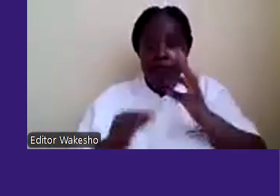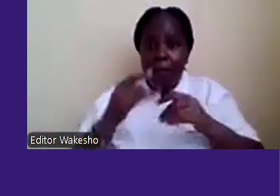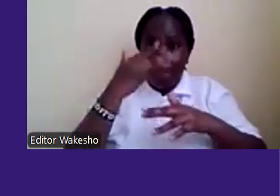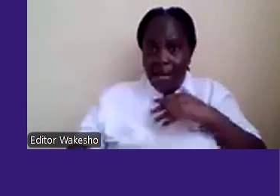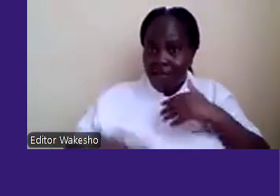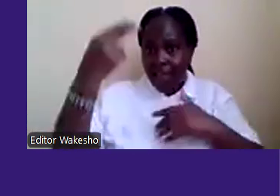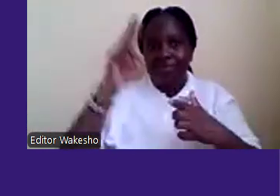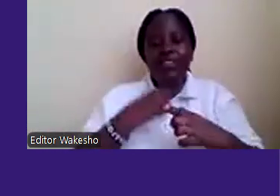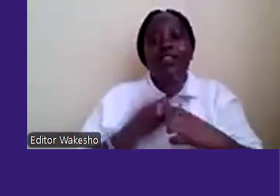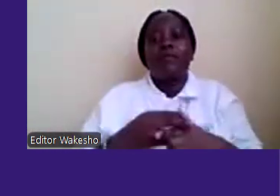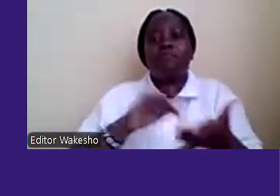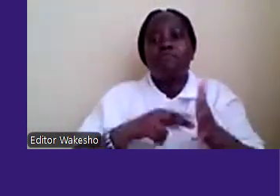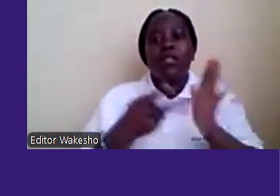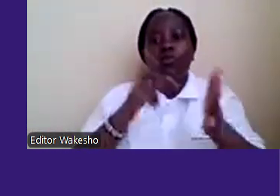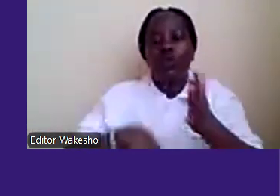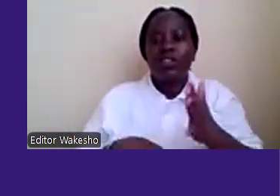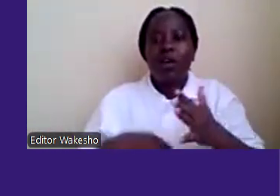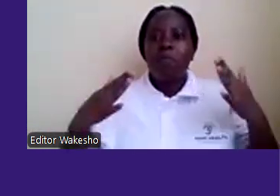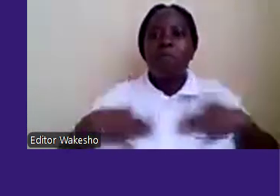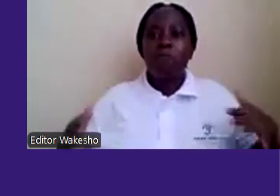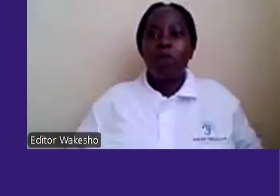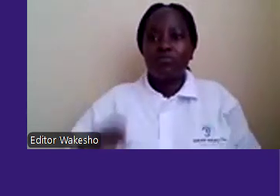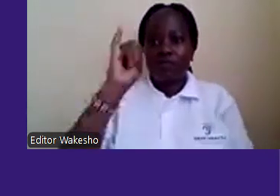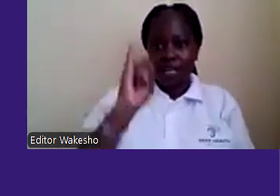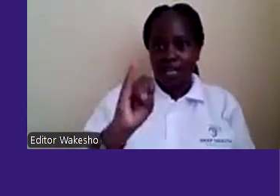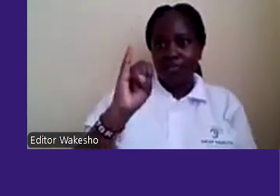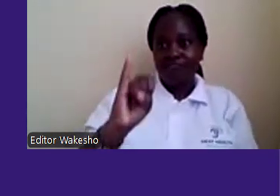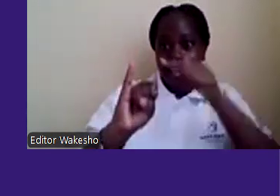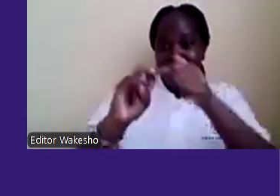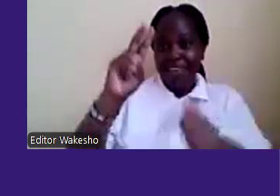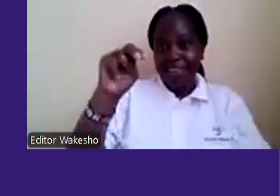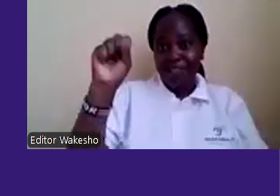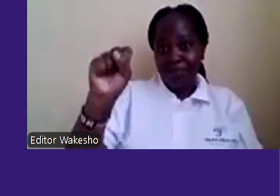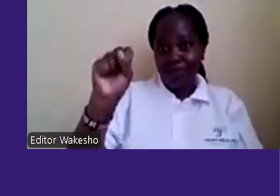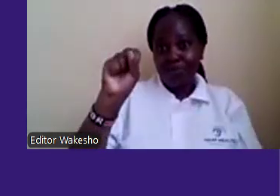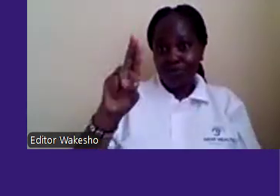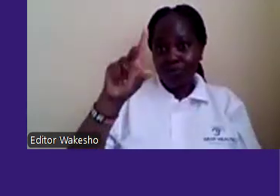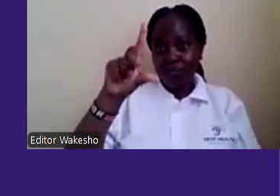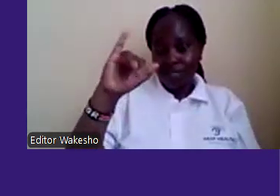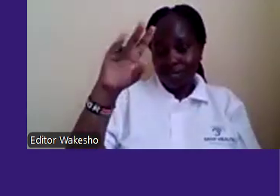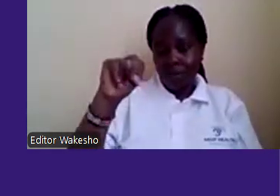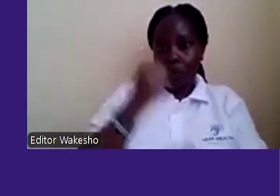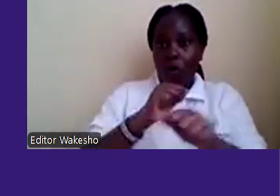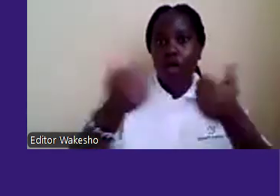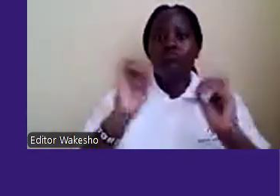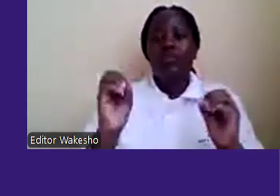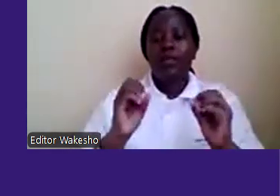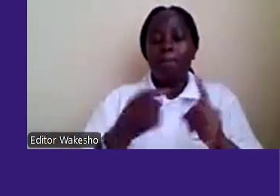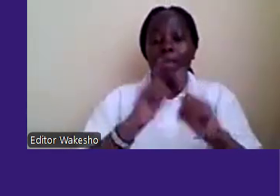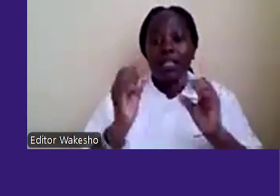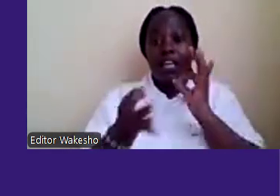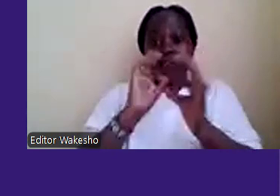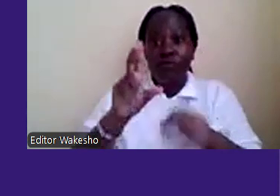key is not working. And what is the key? We said it's insulin, right? But now if after the 2 hours, at least